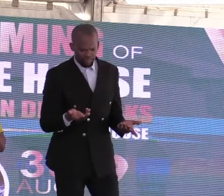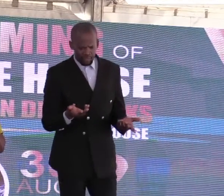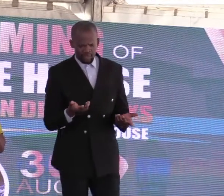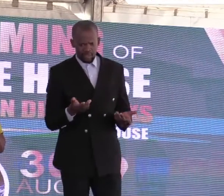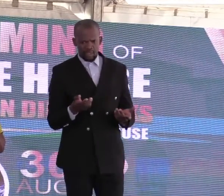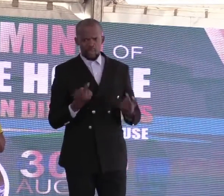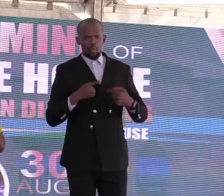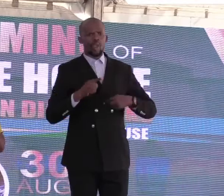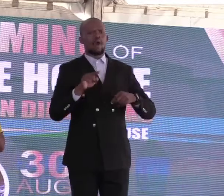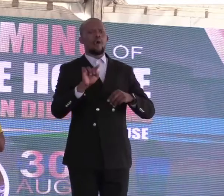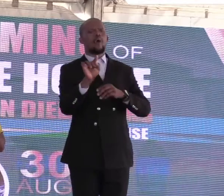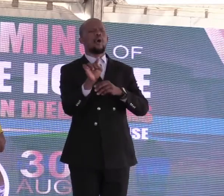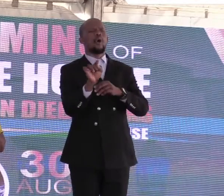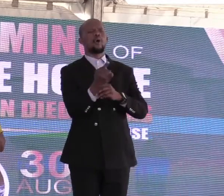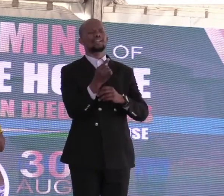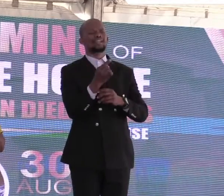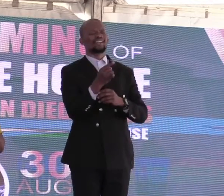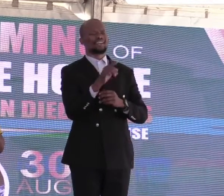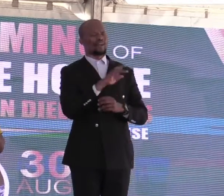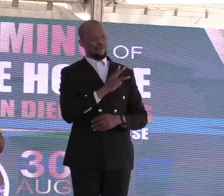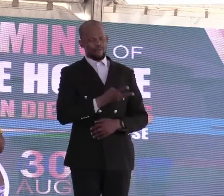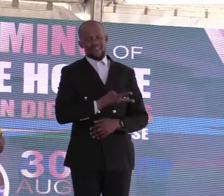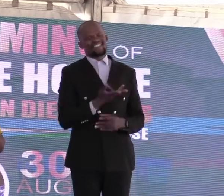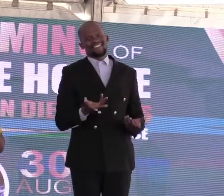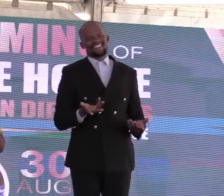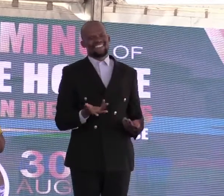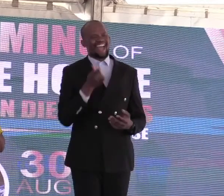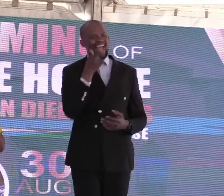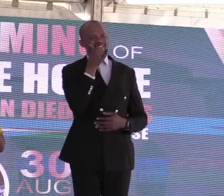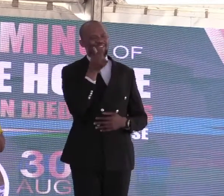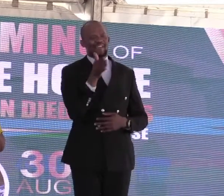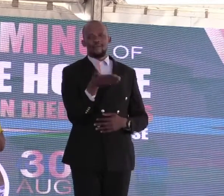we're only women because of Women's Month.